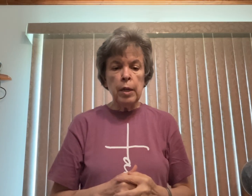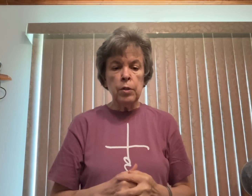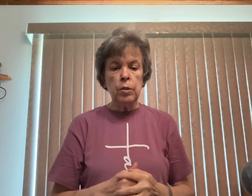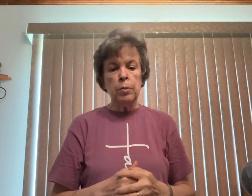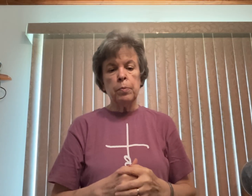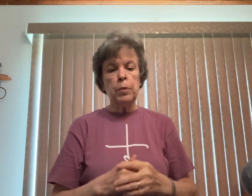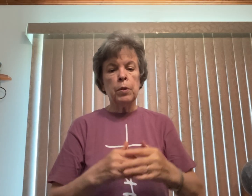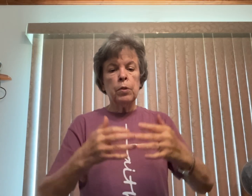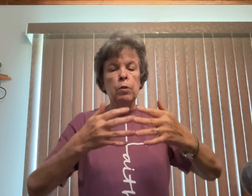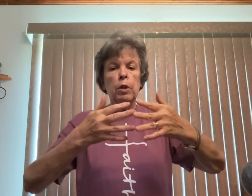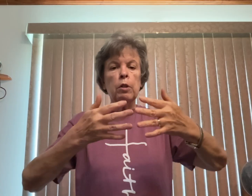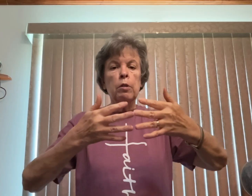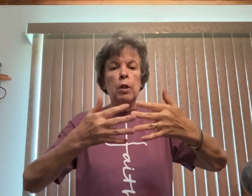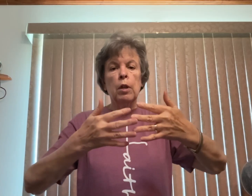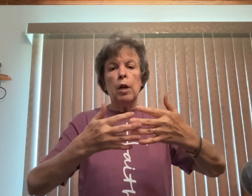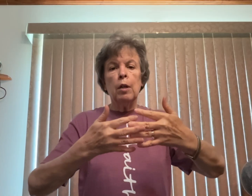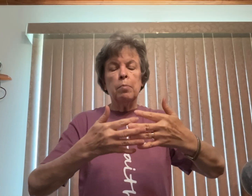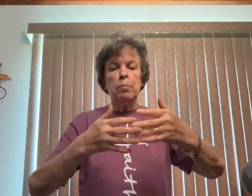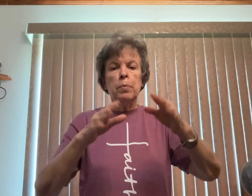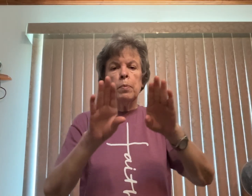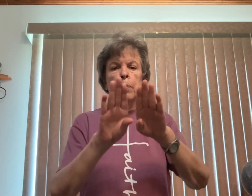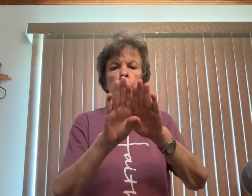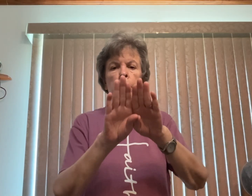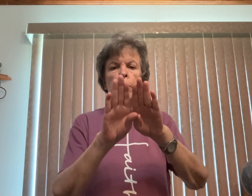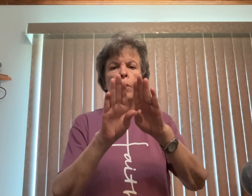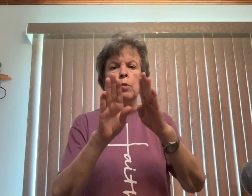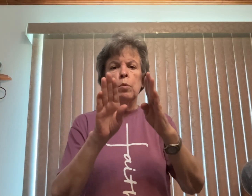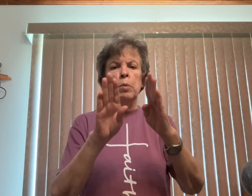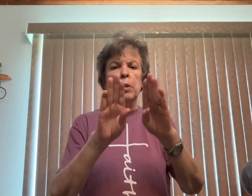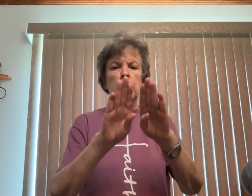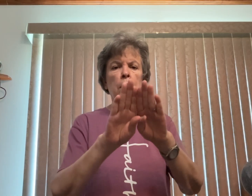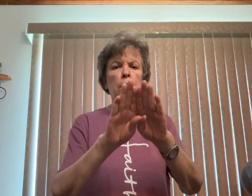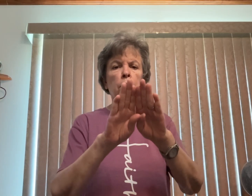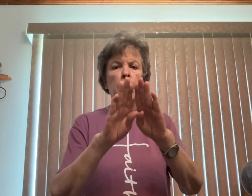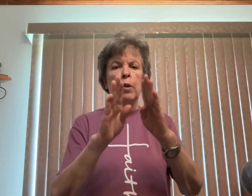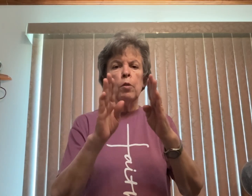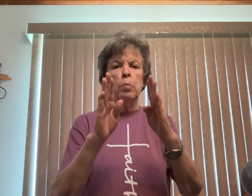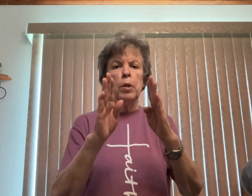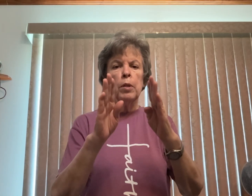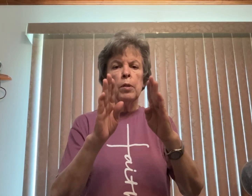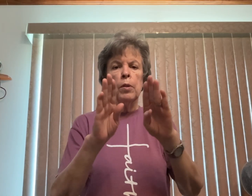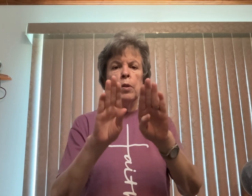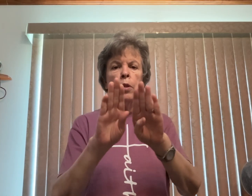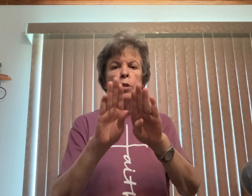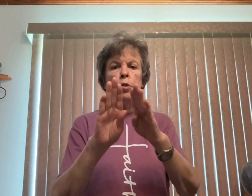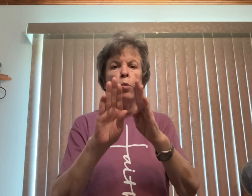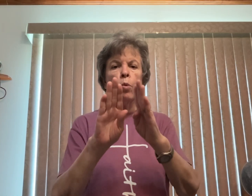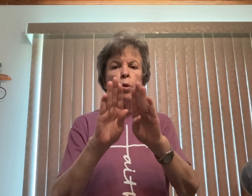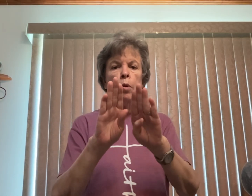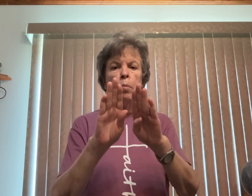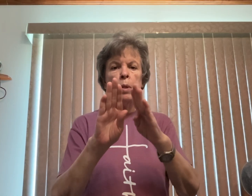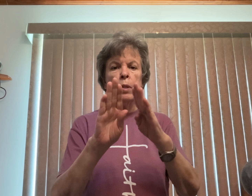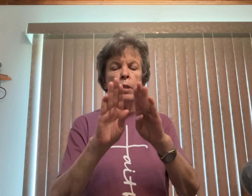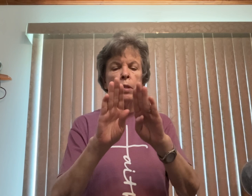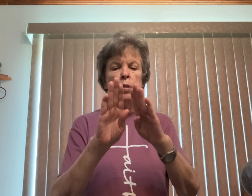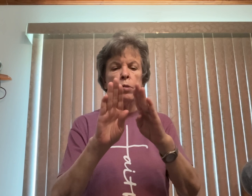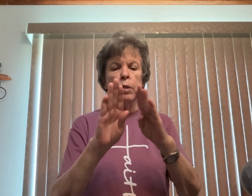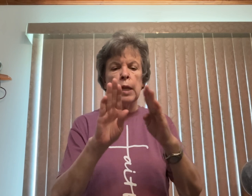gates. So here, this would be the sign for like open the door, but since these are